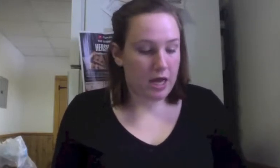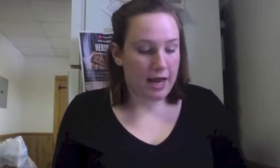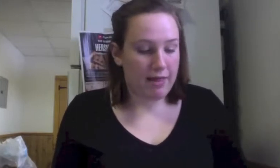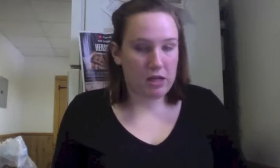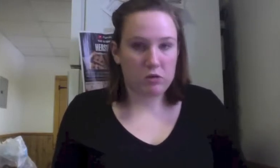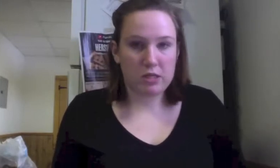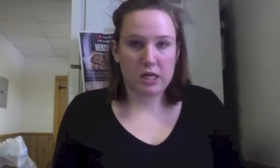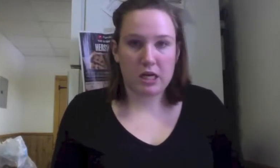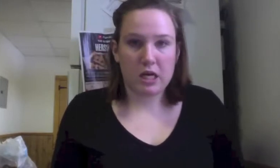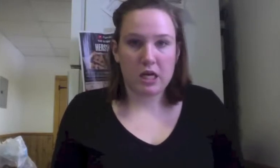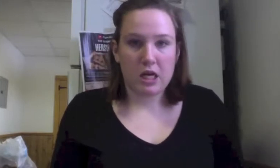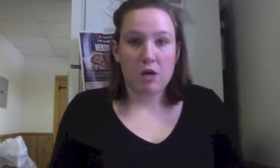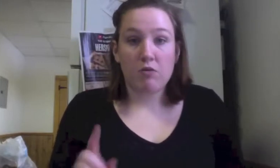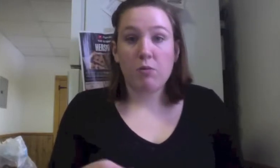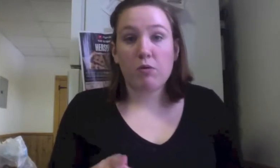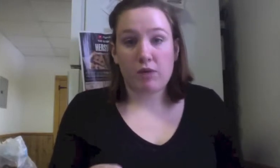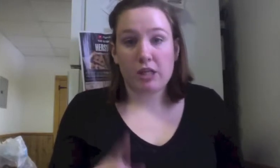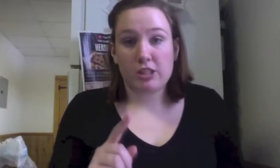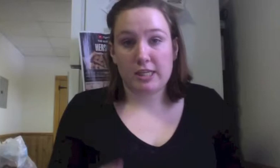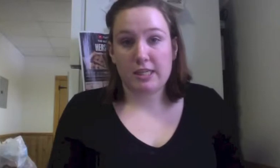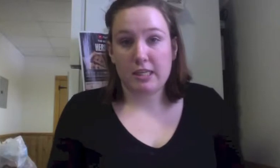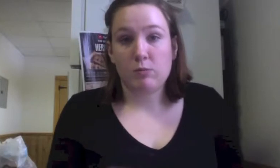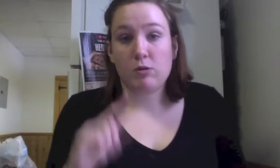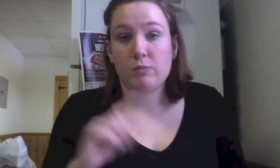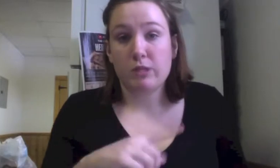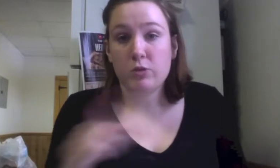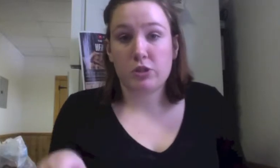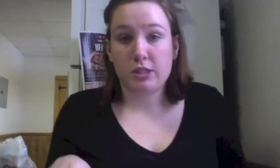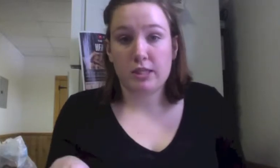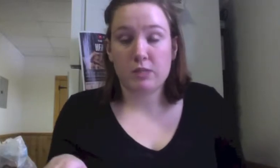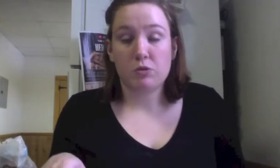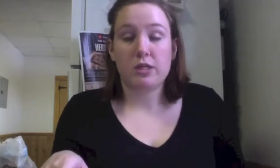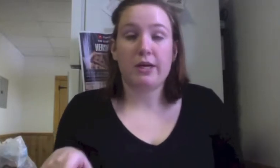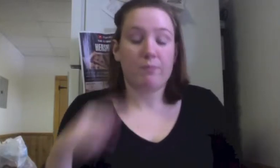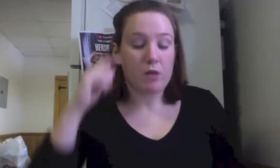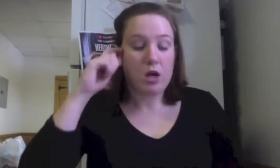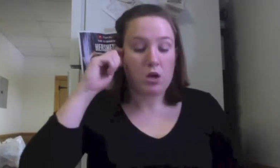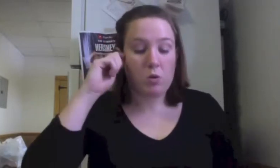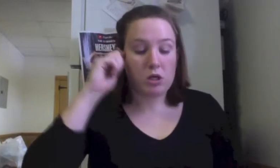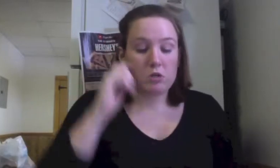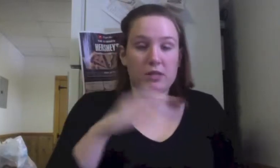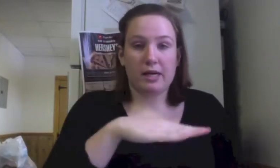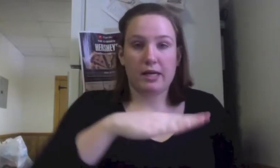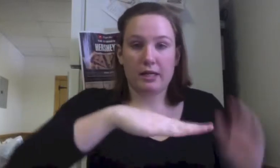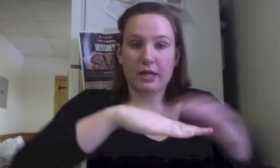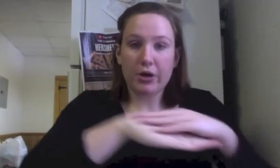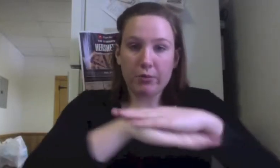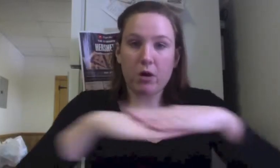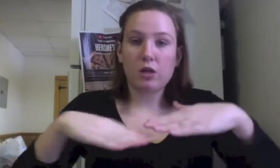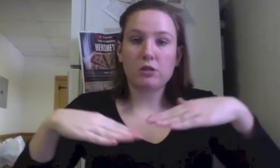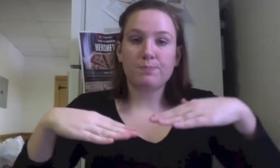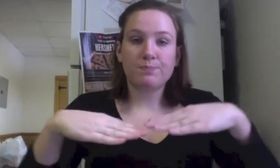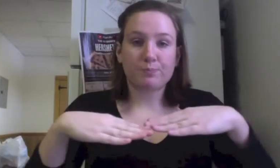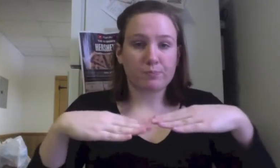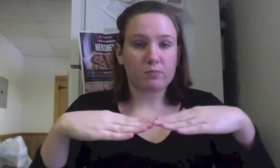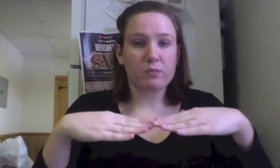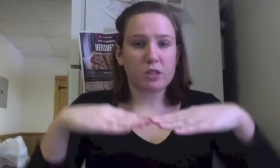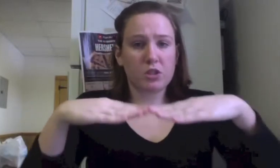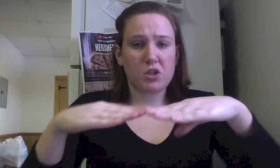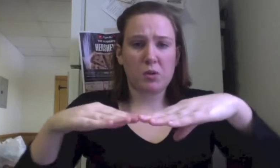then using for both fractions and decimals, I'm going to switch into decimals here, you want to use like a linear model. So you want to use